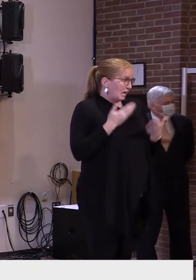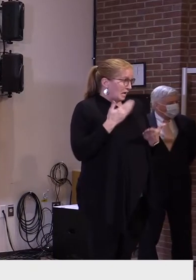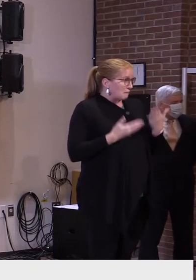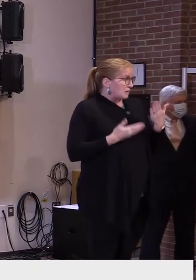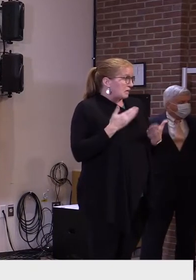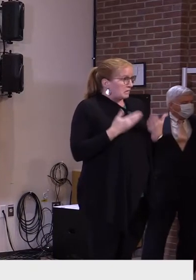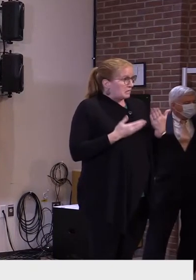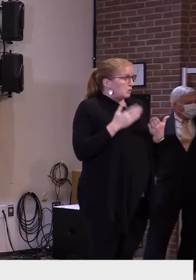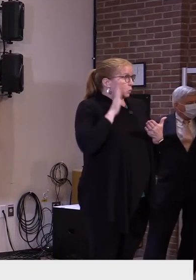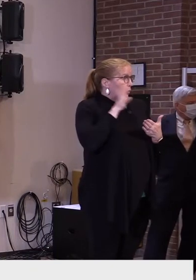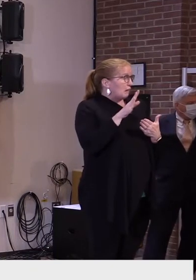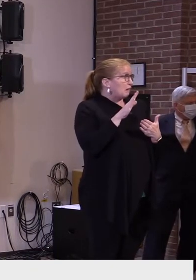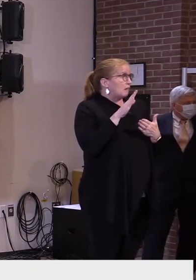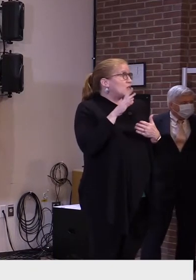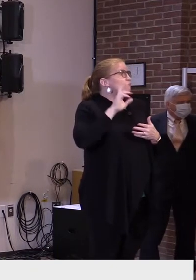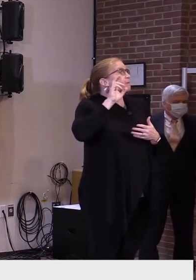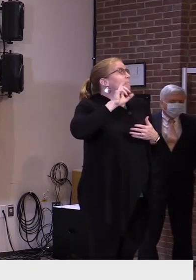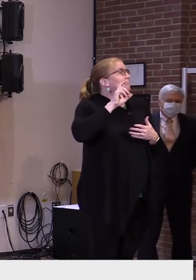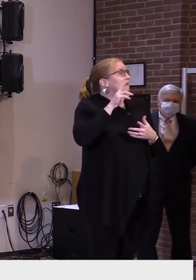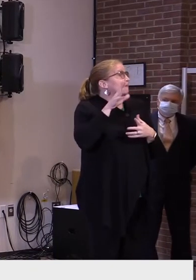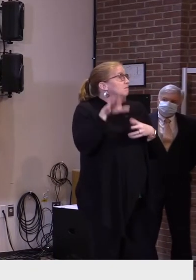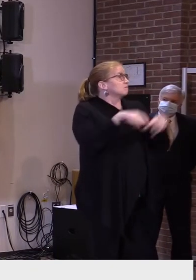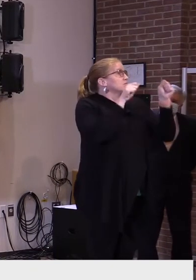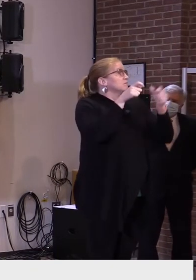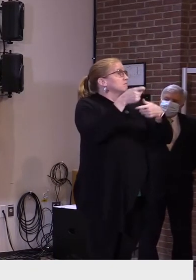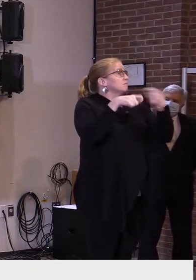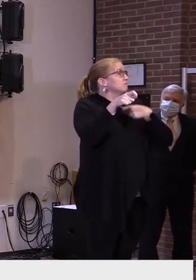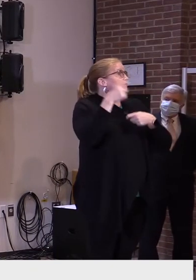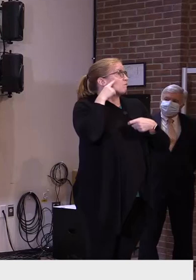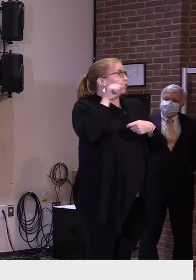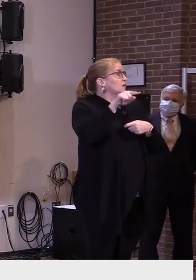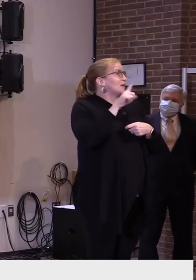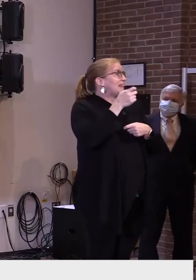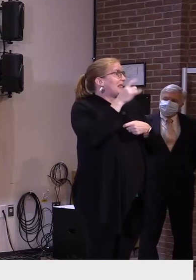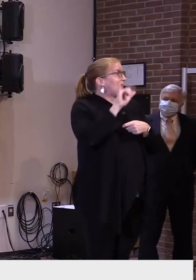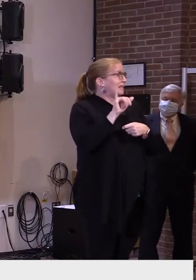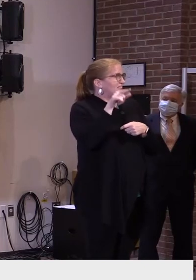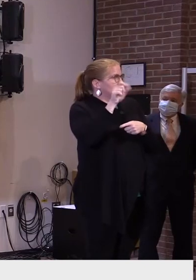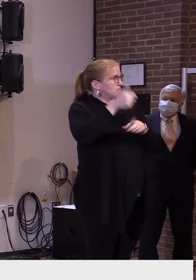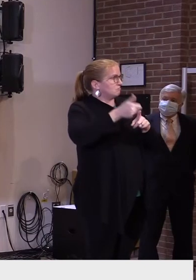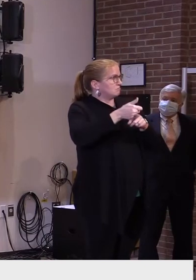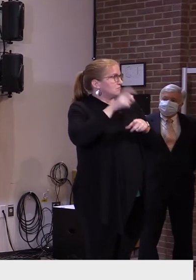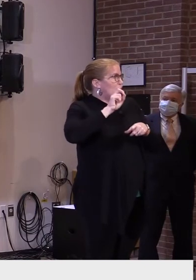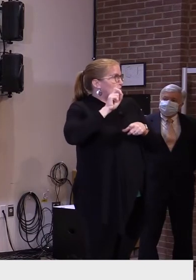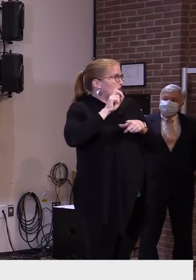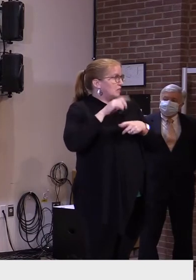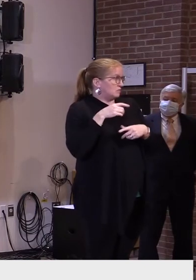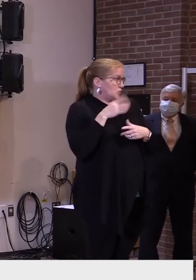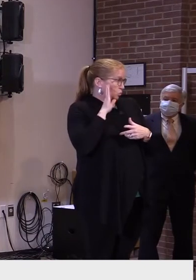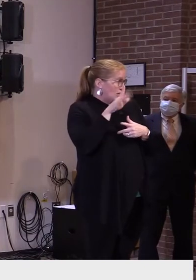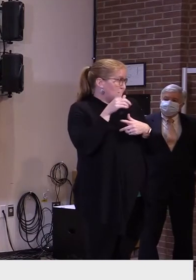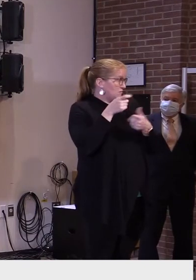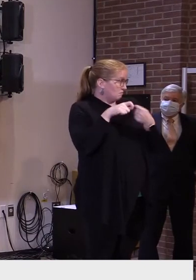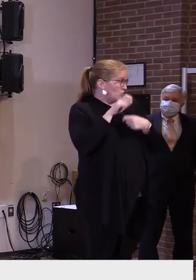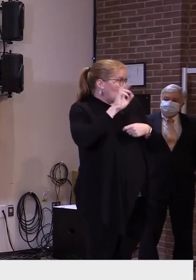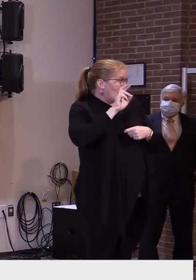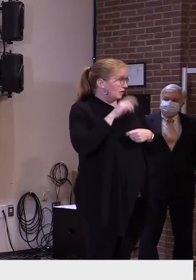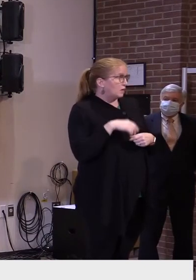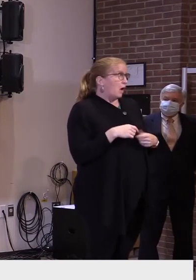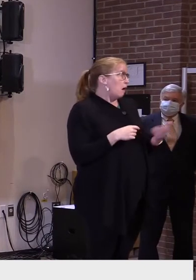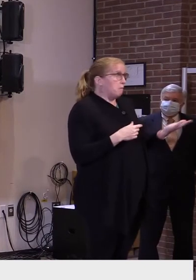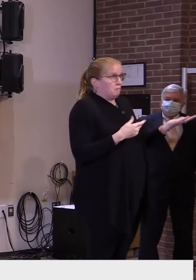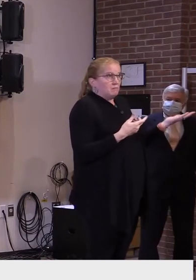into that seat. I mean, what are you thinking and hearing and feeling? Well, I think there could be. I just don't know who that